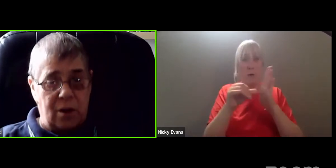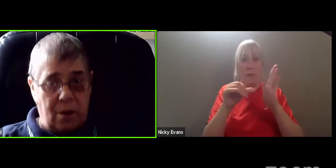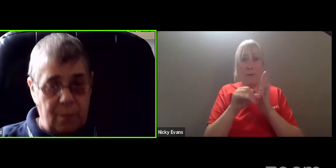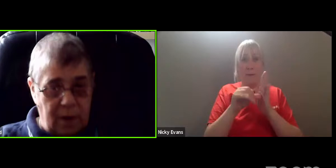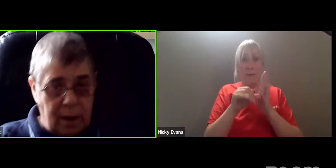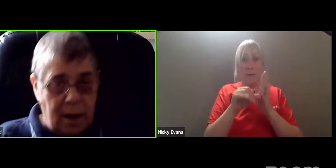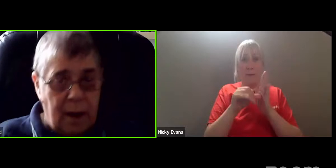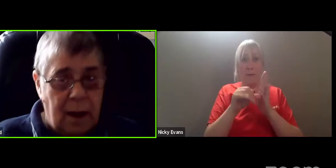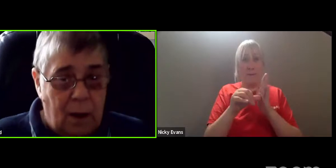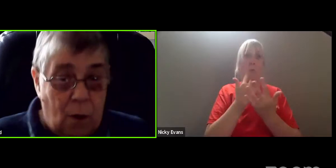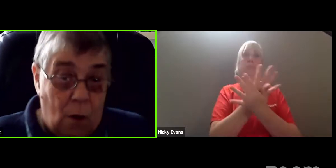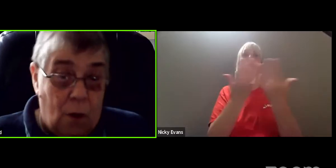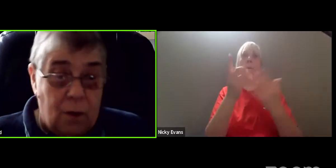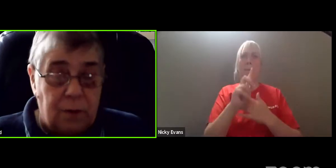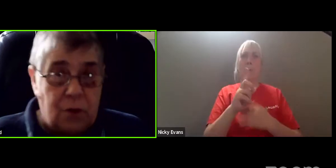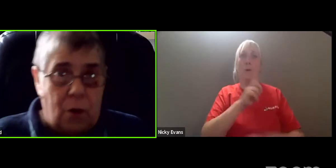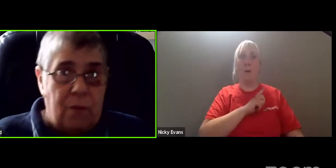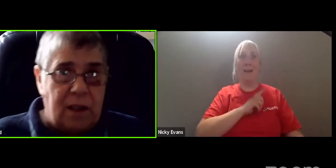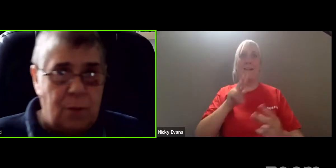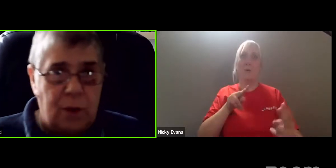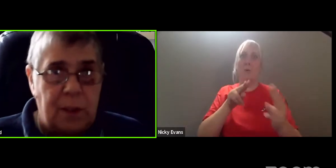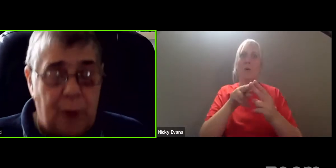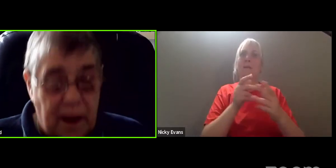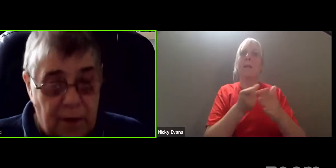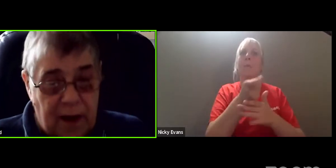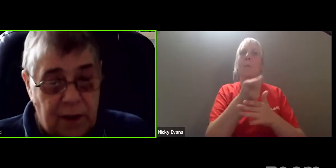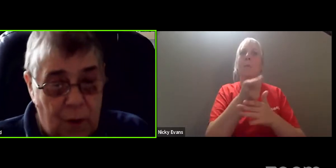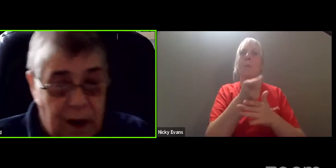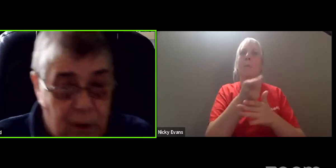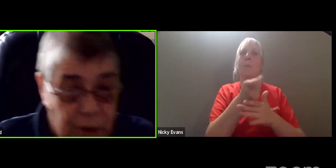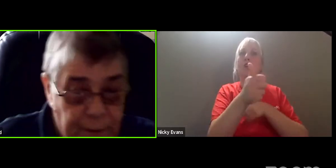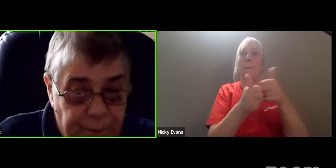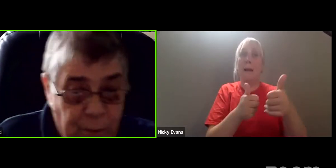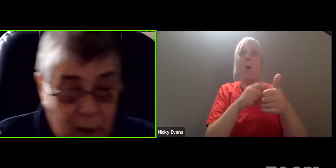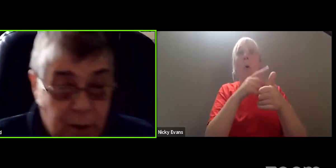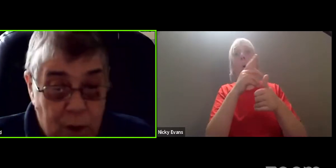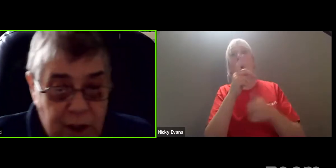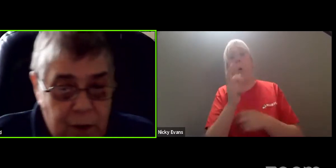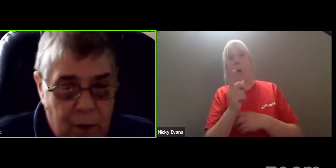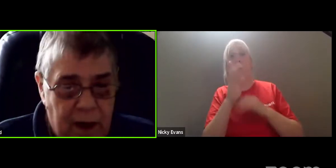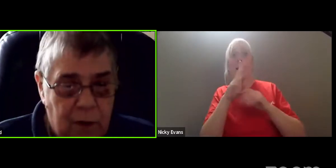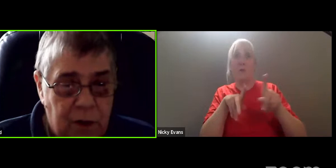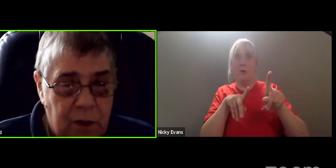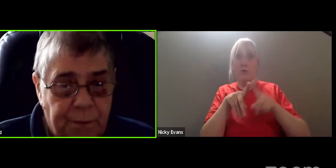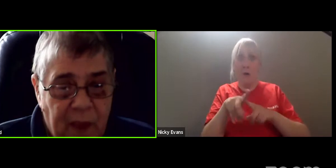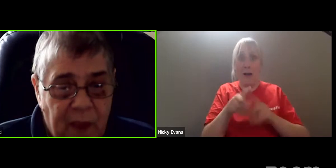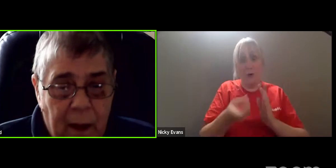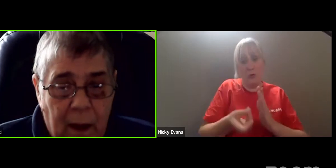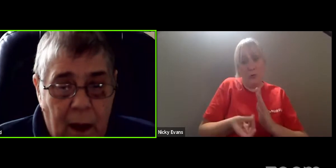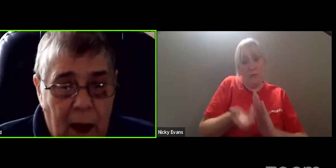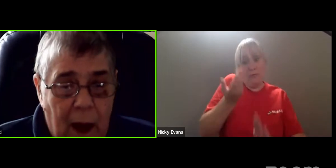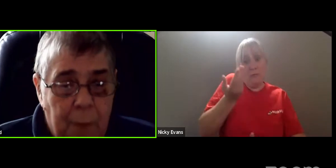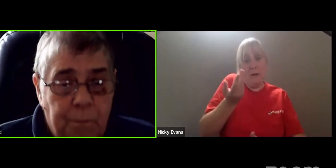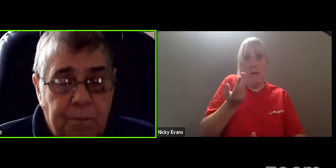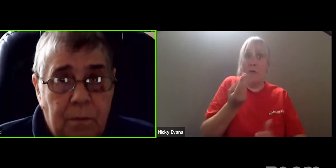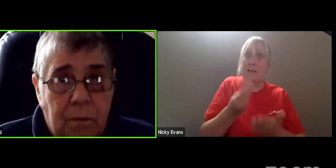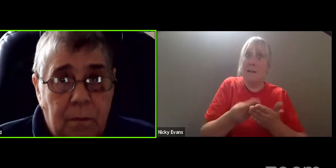the mortgage company or try and raise the money to pay the rent somewhere else. Well, the mortgage somewhere else.